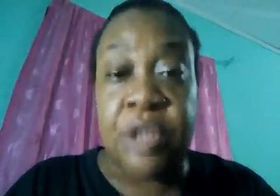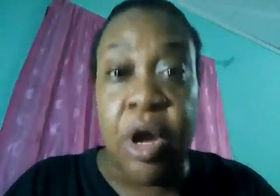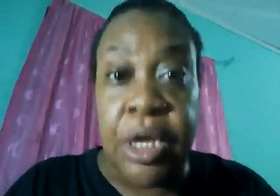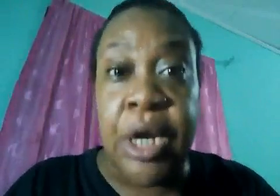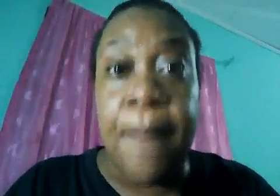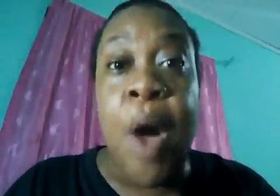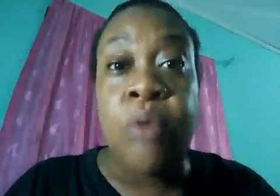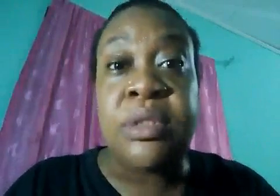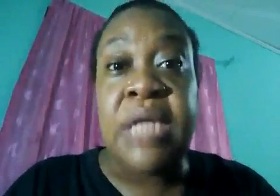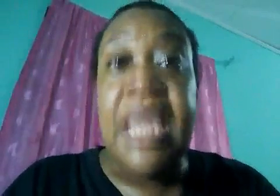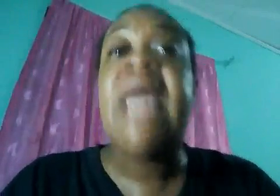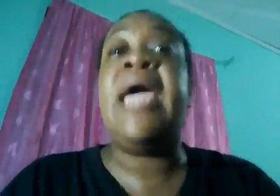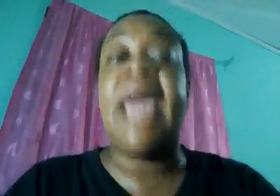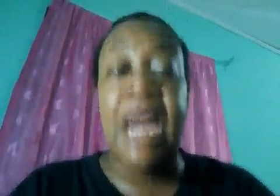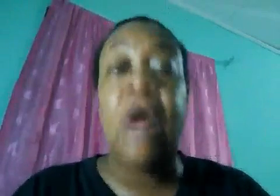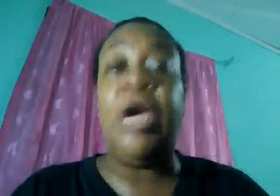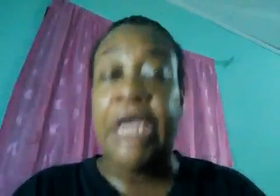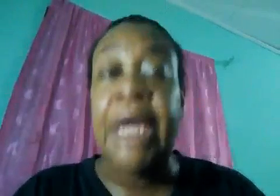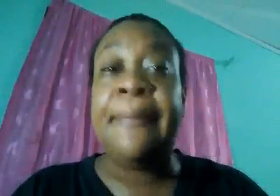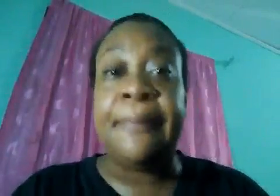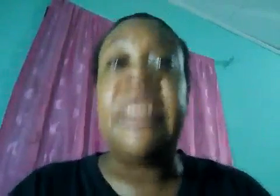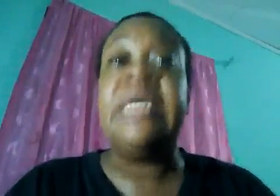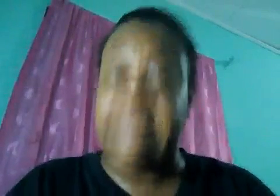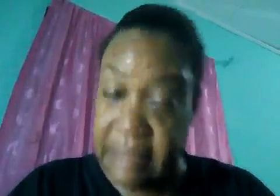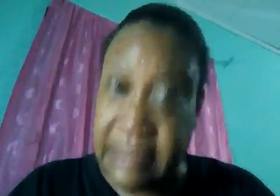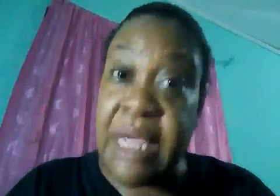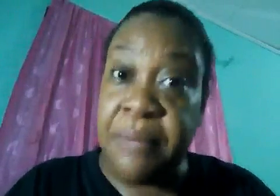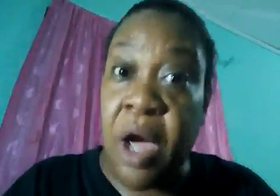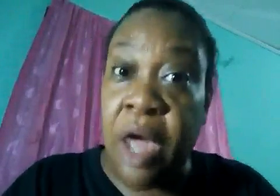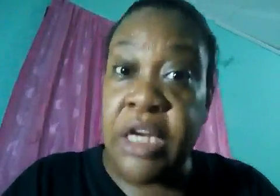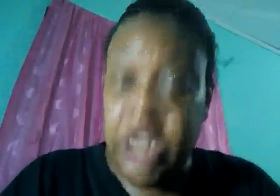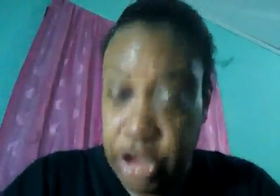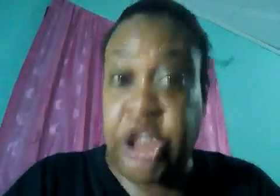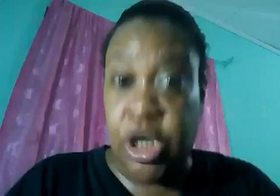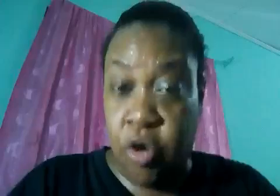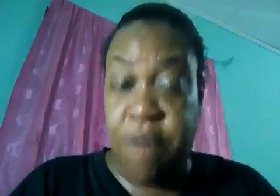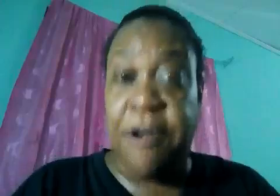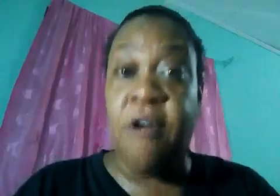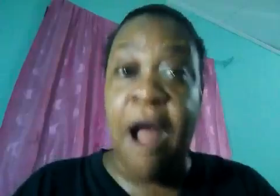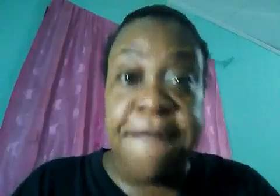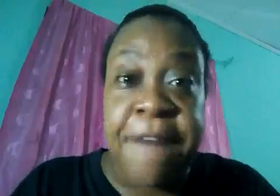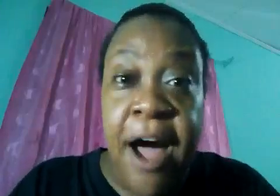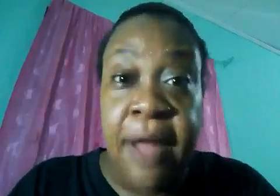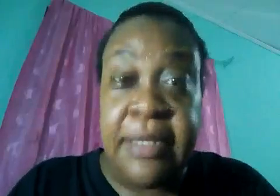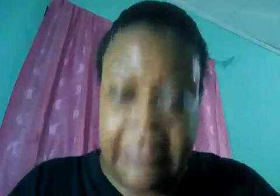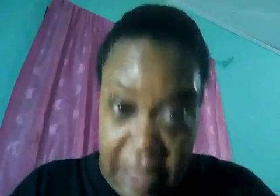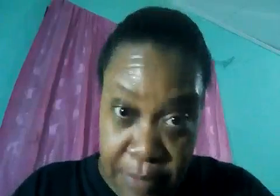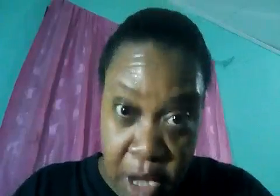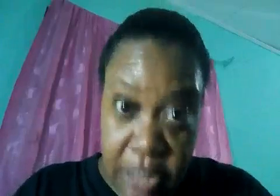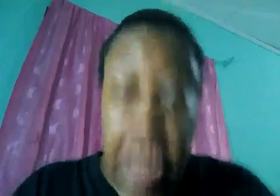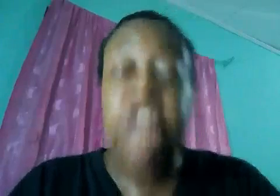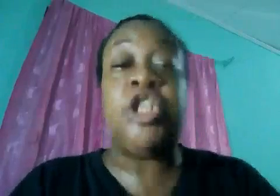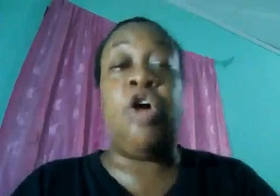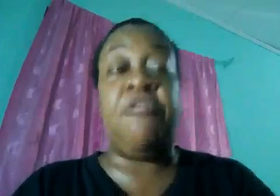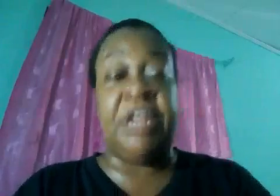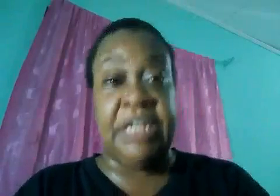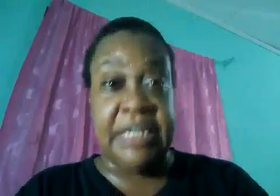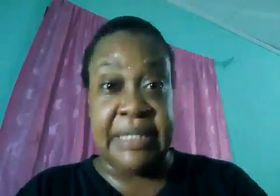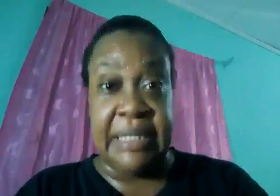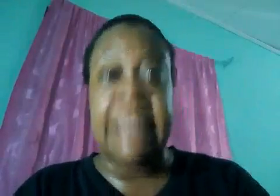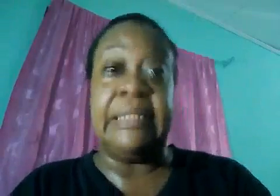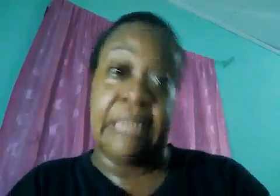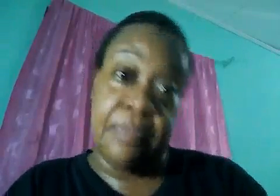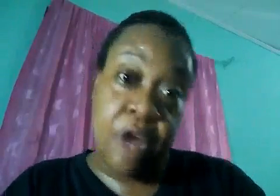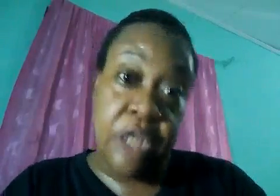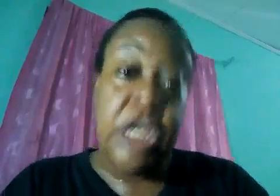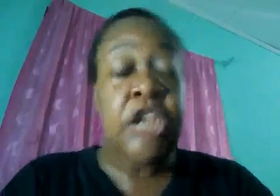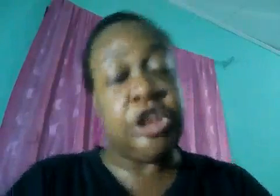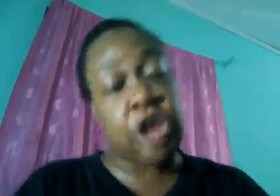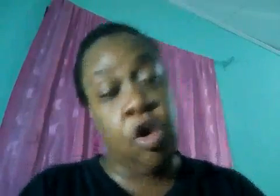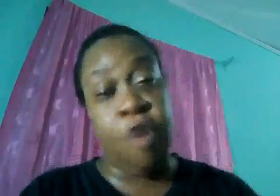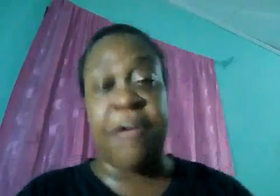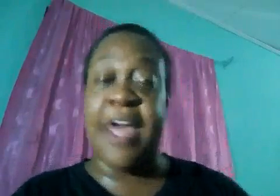about. Elohim is the same God. Jehovah Rapha, same God. Jehovah Nisi, same God. Jehovah El